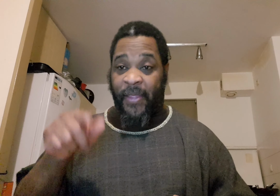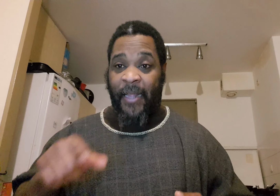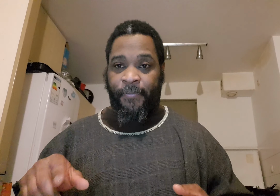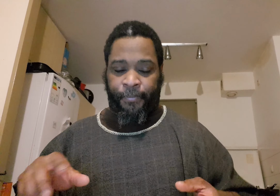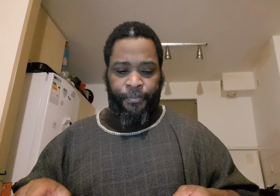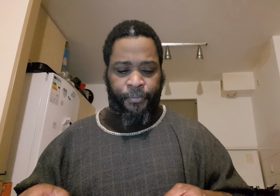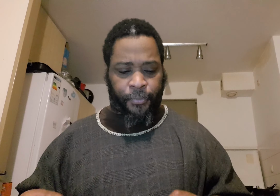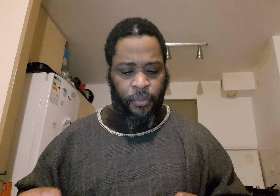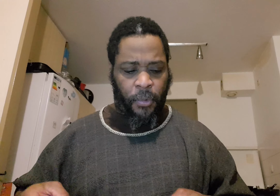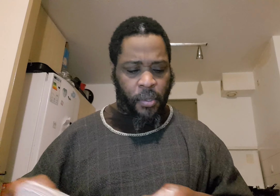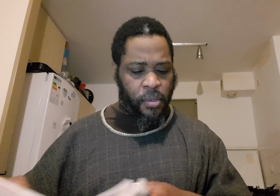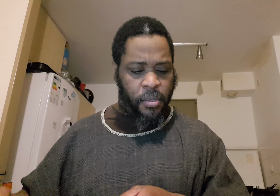That